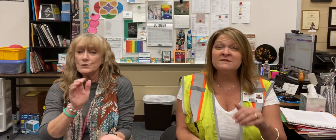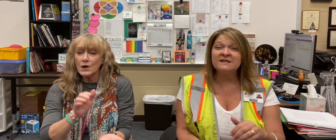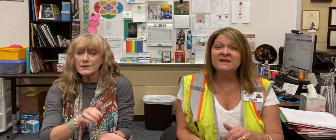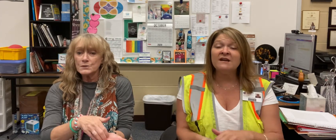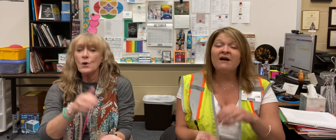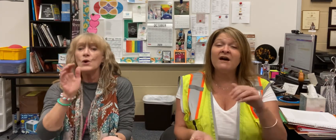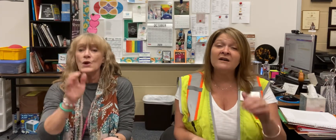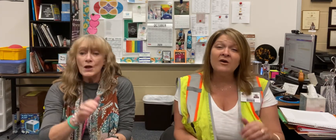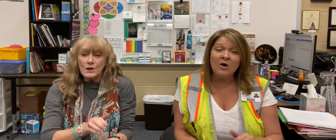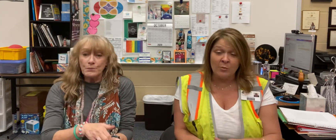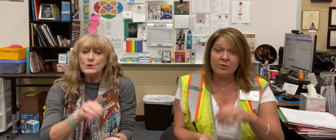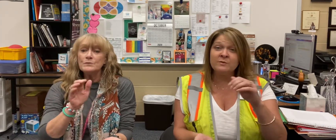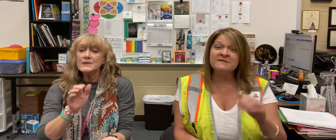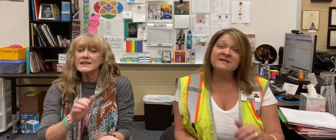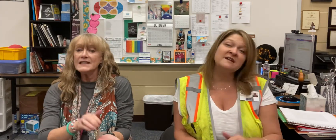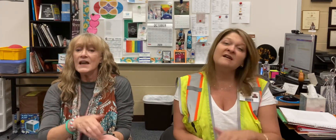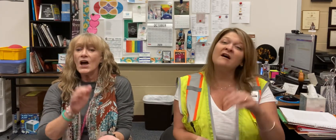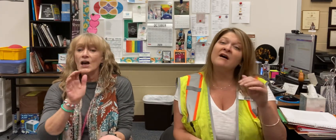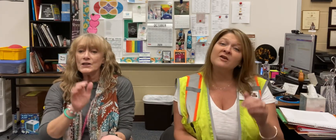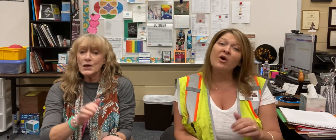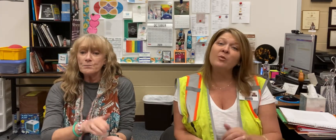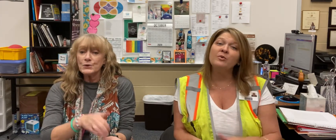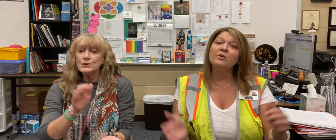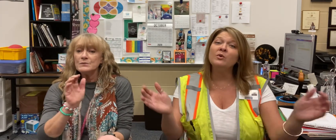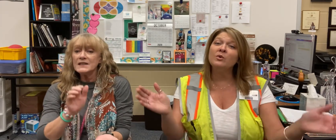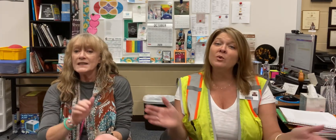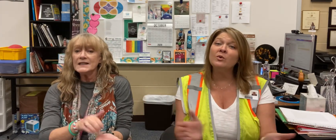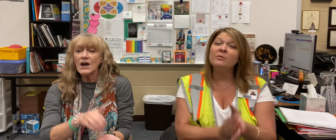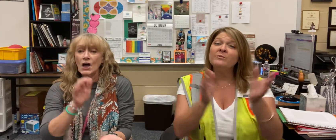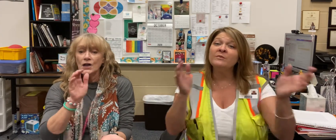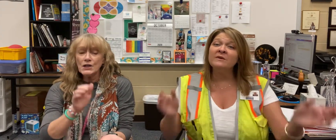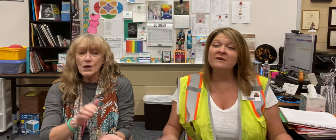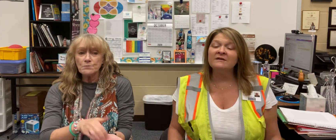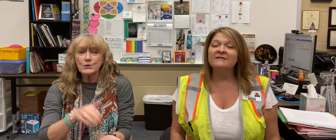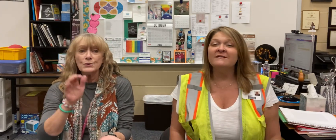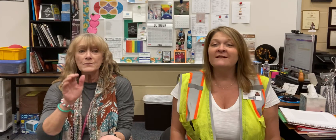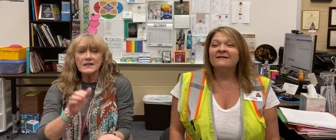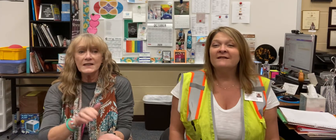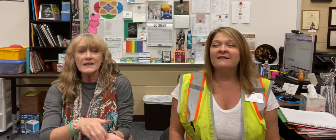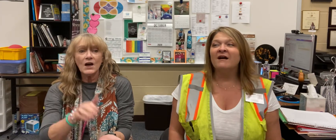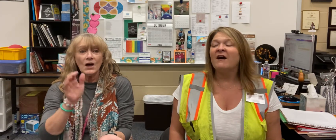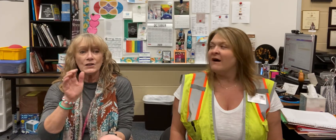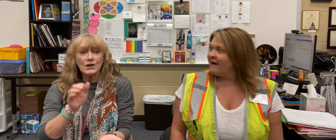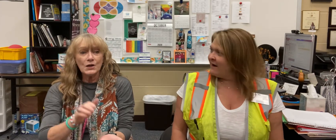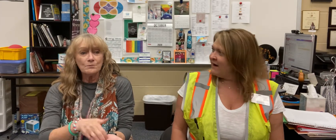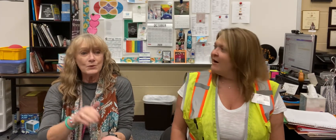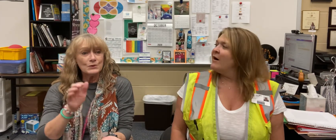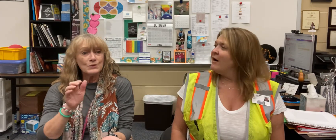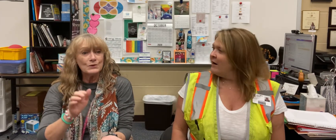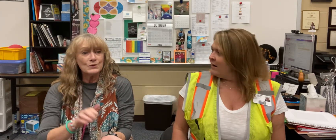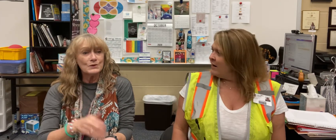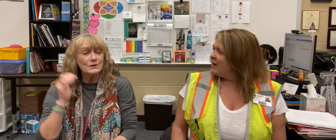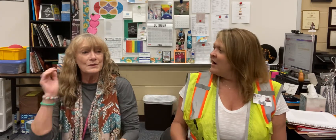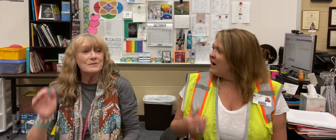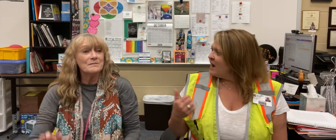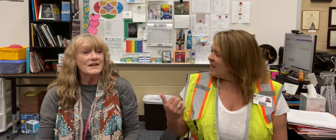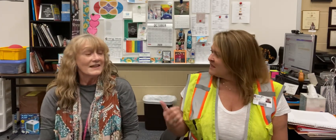diddy yada, boom diddy yada, boom diddy yada, boom diddy yada, boom. I like